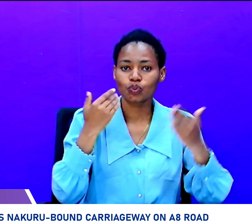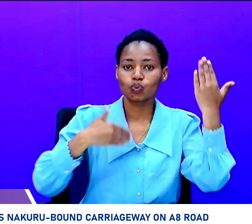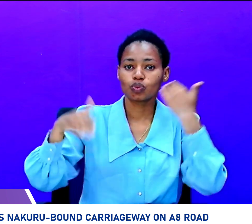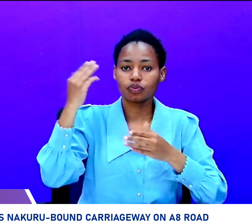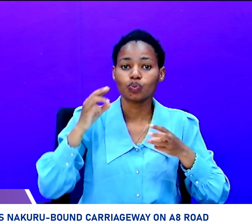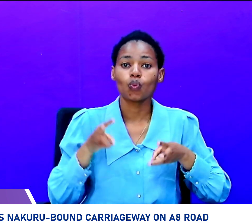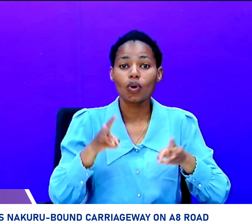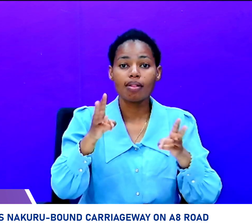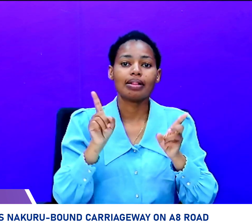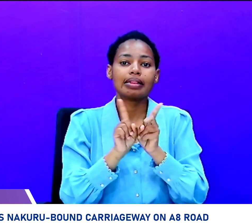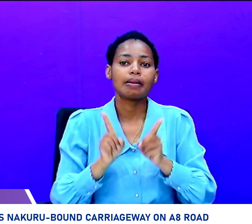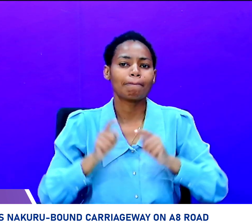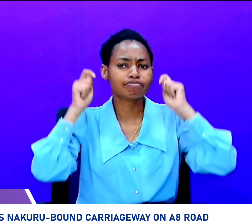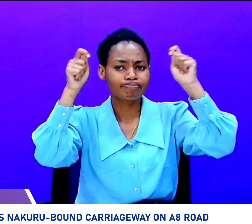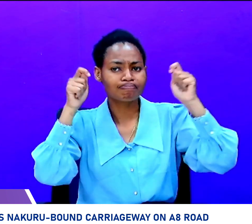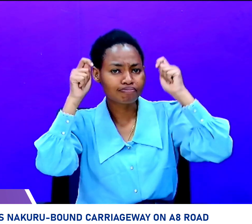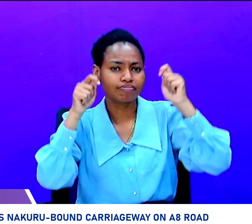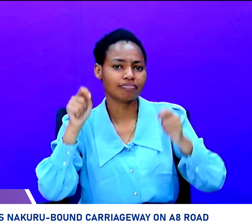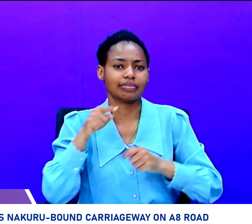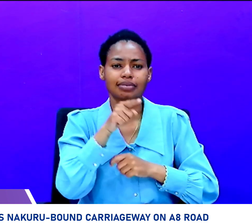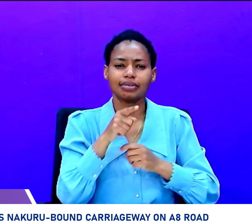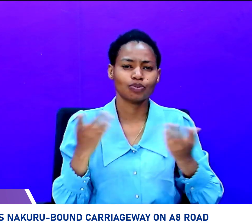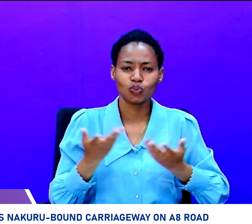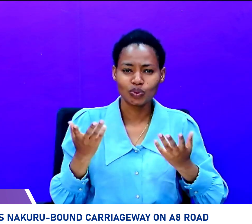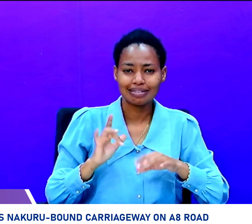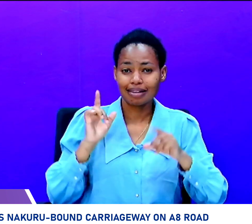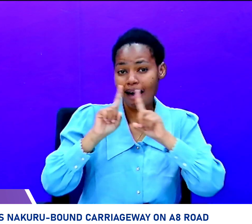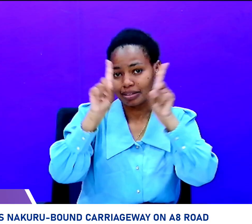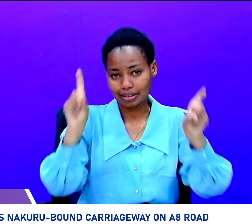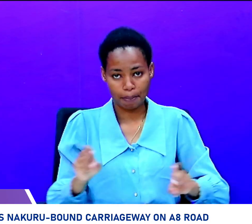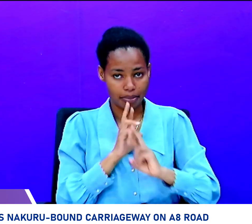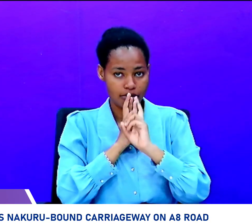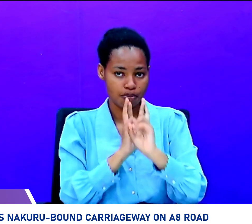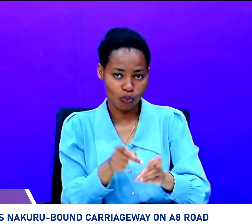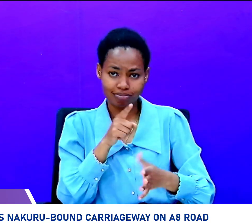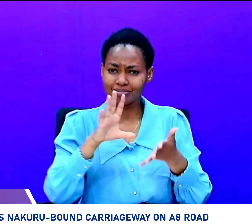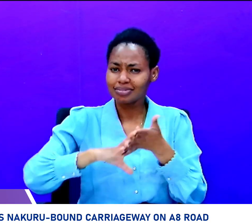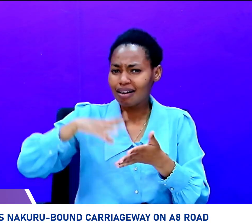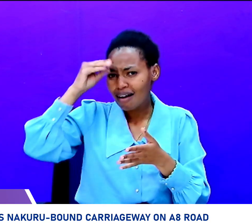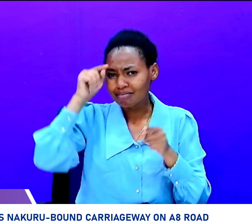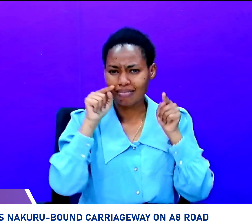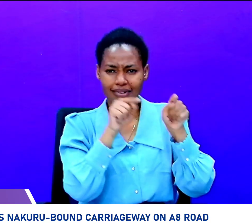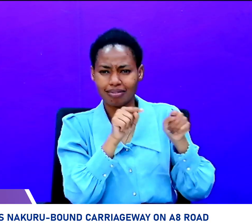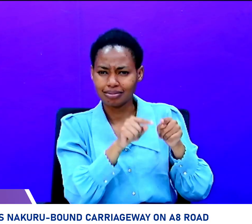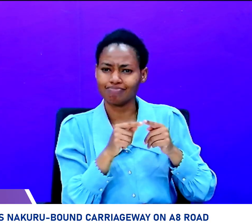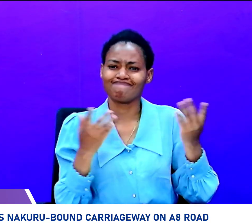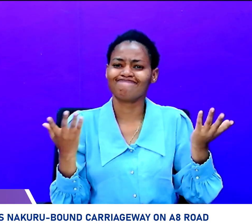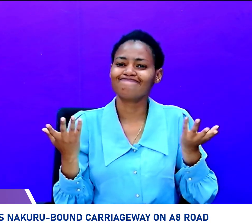University of Nairobi students on Wednesday evening clashed with police on University Way during demonstrations demanding the